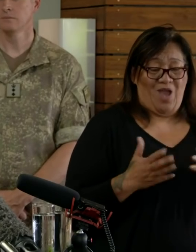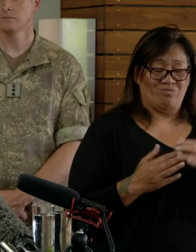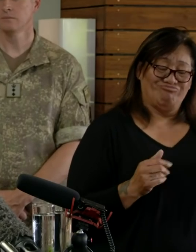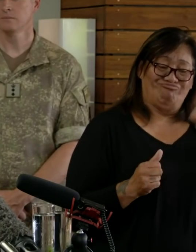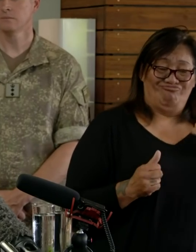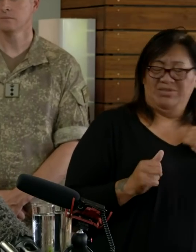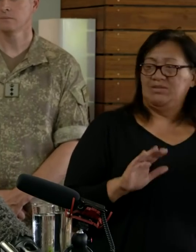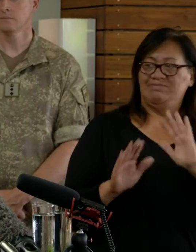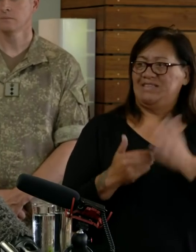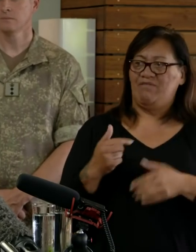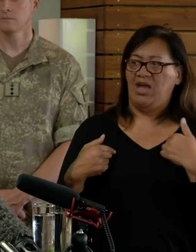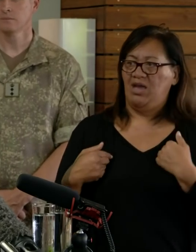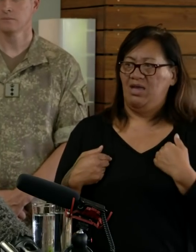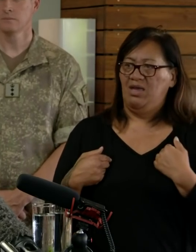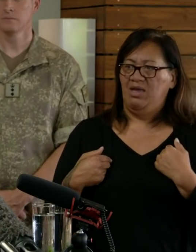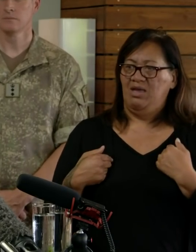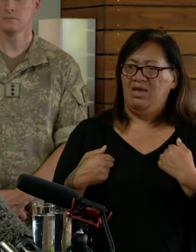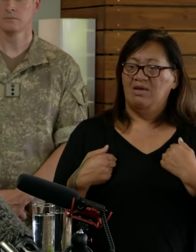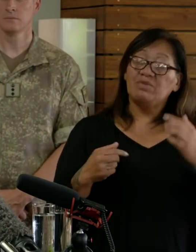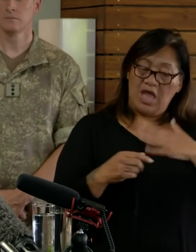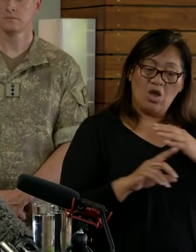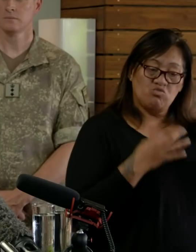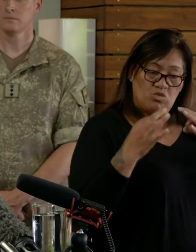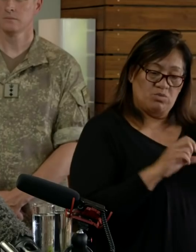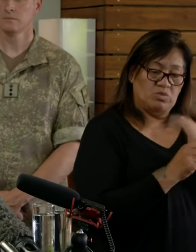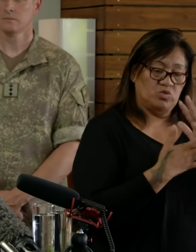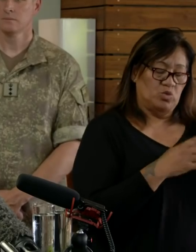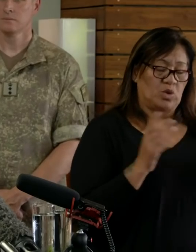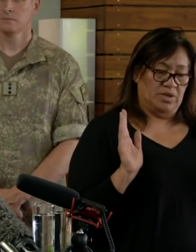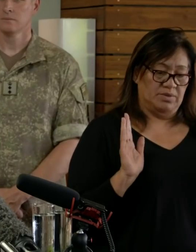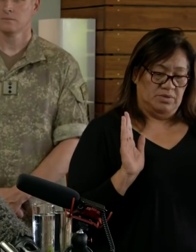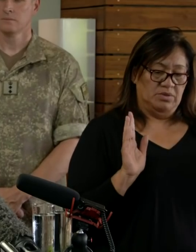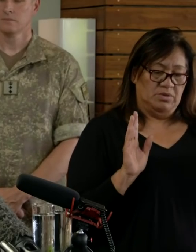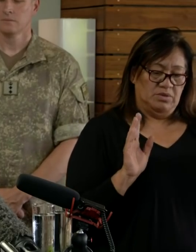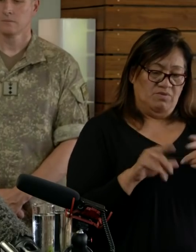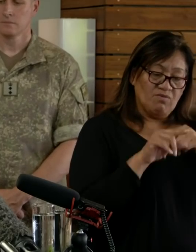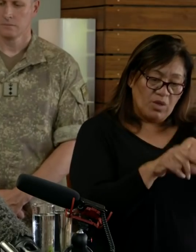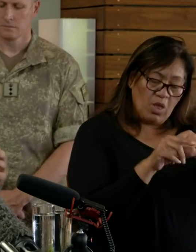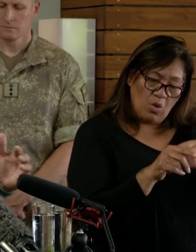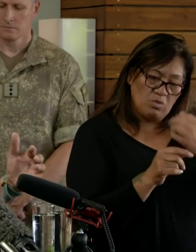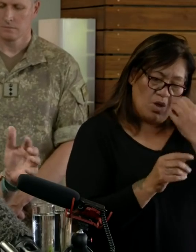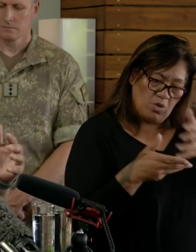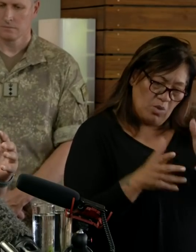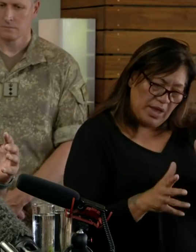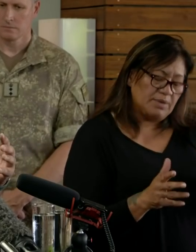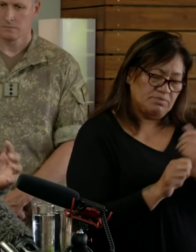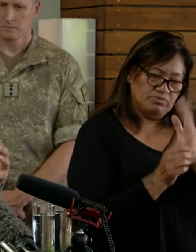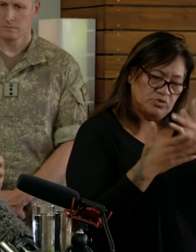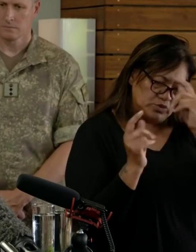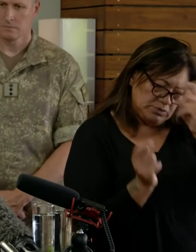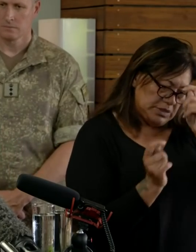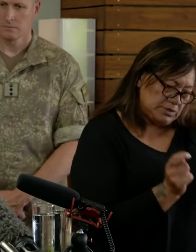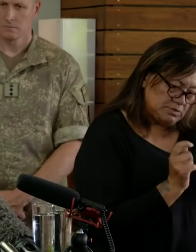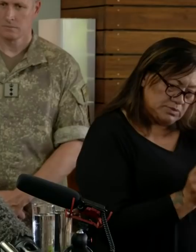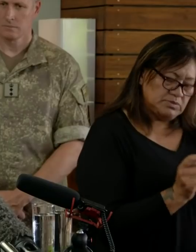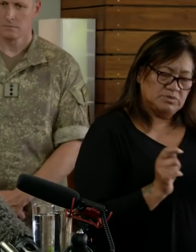about itself, and our role is to ensure that we have protocols in place to respect and look